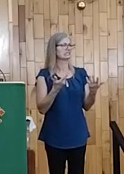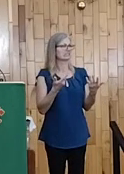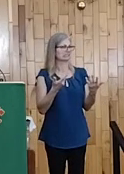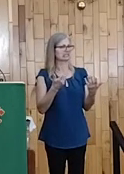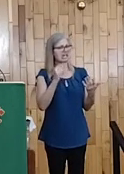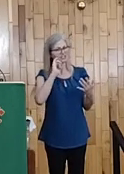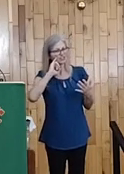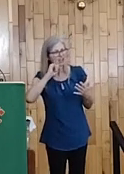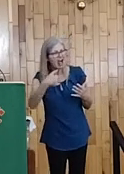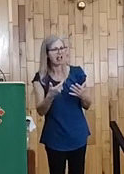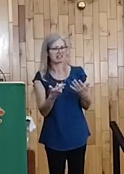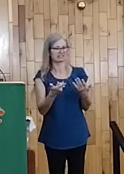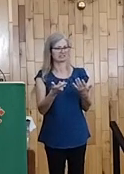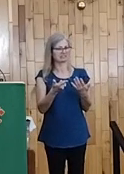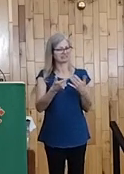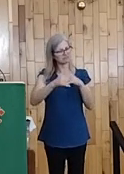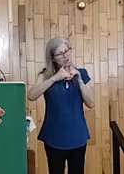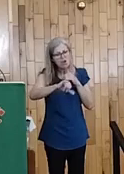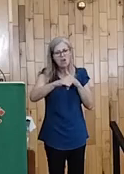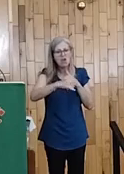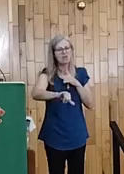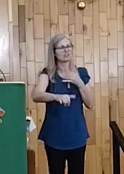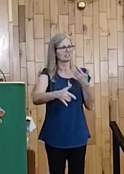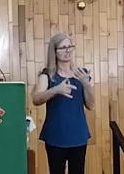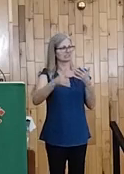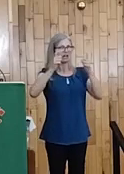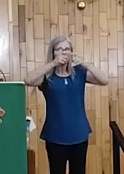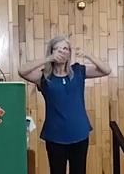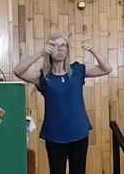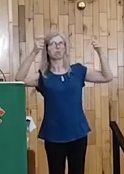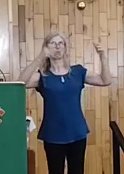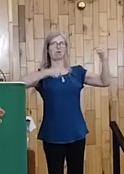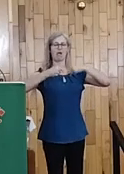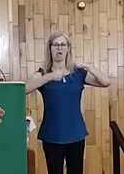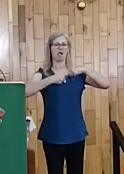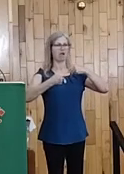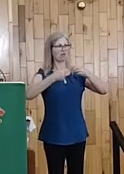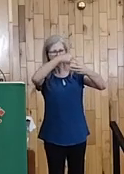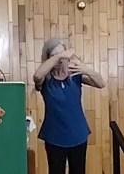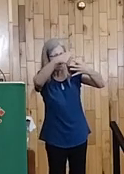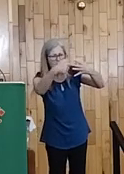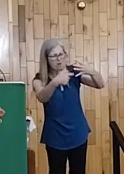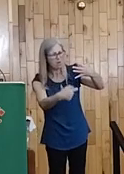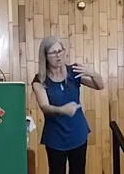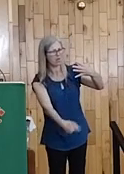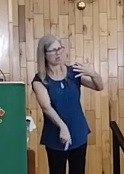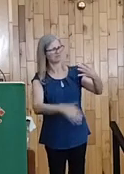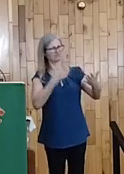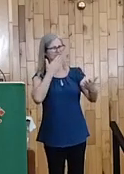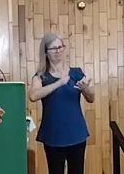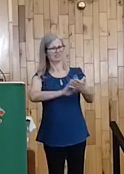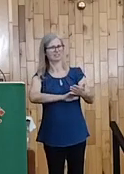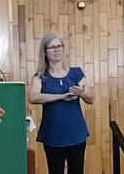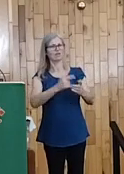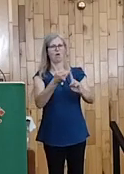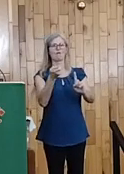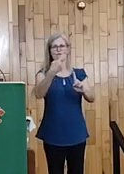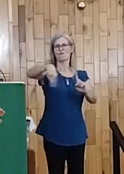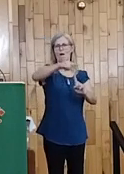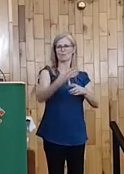envy, blasphemy, arrogance, folly. All these evils come from